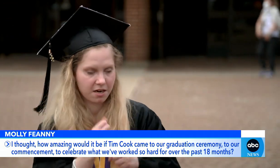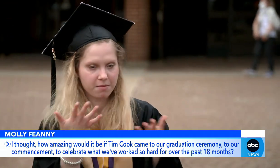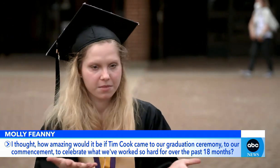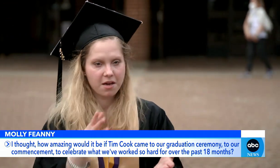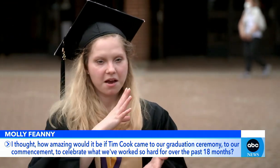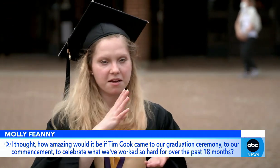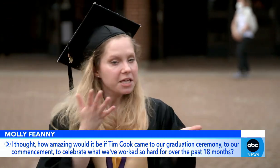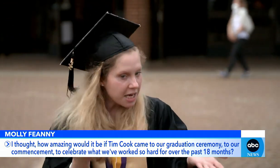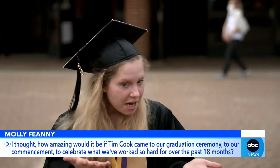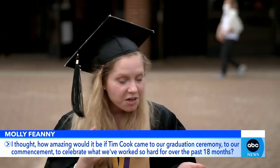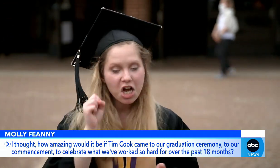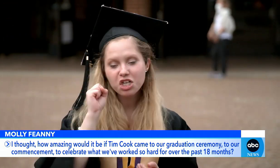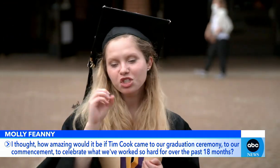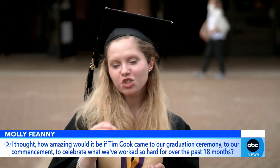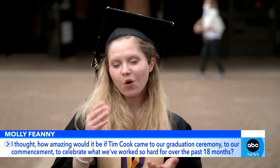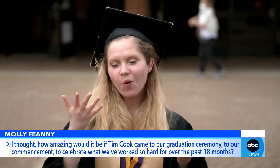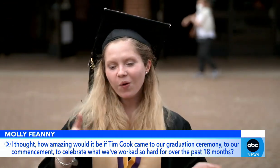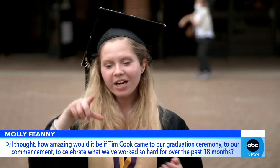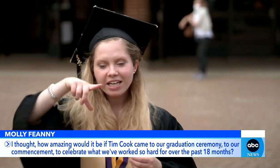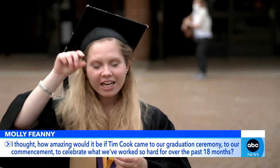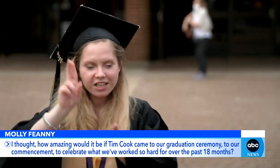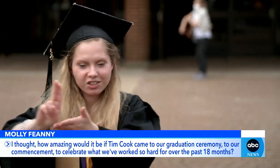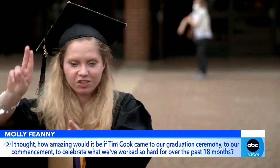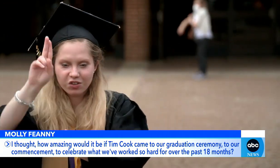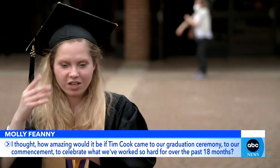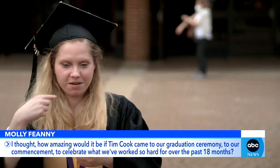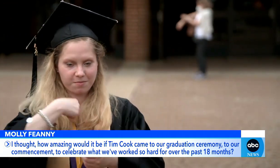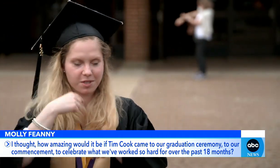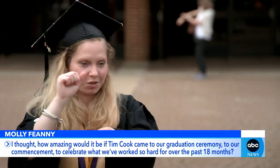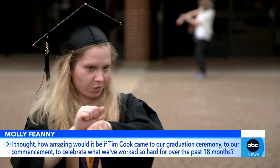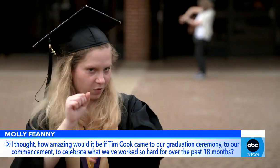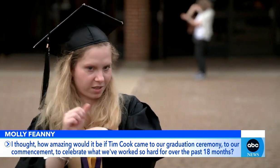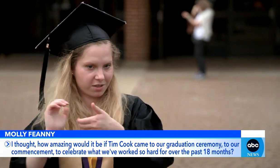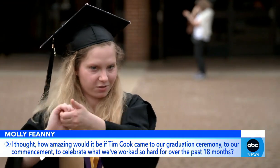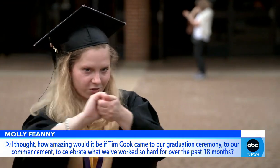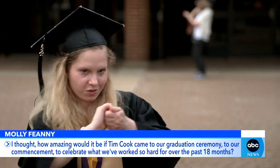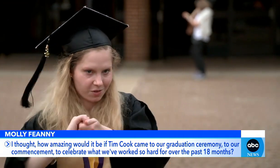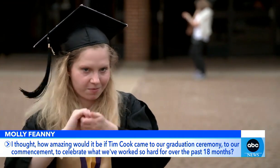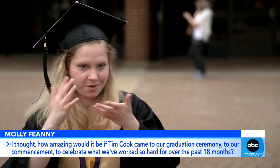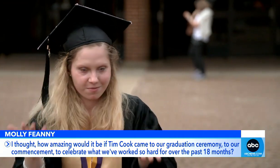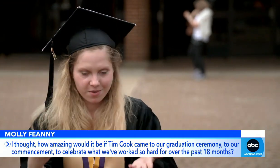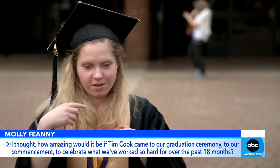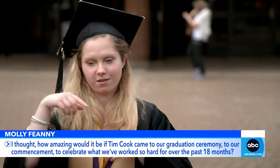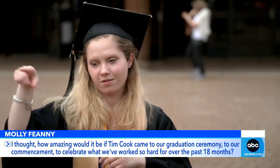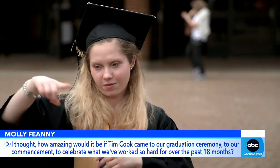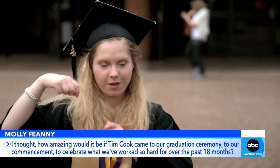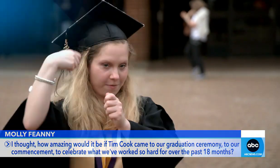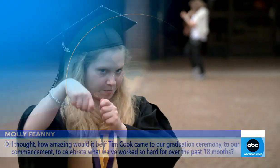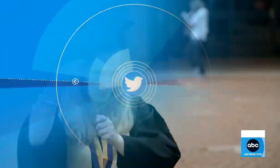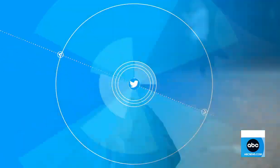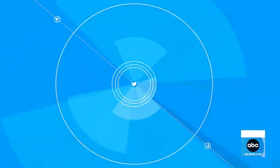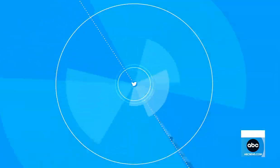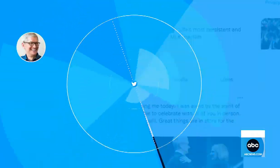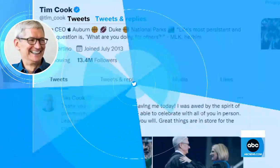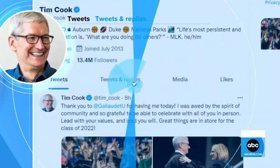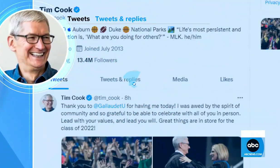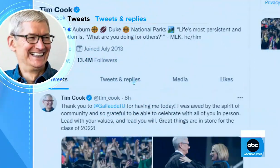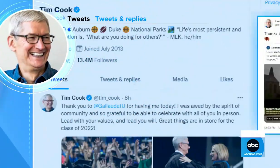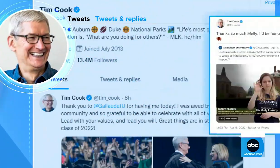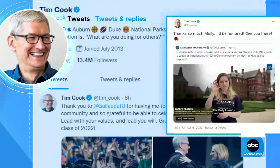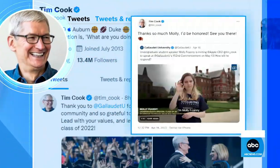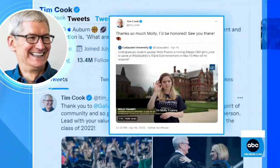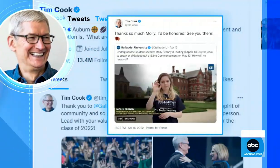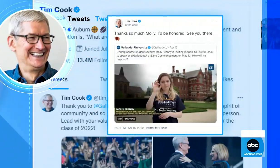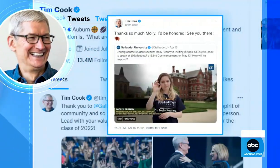Cook came to our graduation ceremony, to our commencement, to celebrate what we've worked so hard for over the past 18 months. Cook